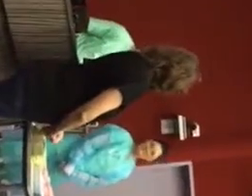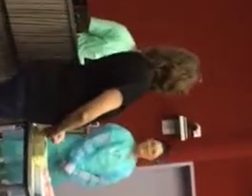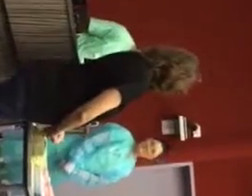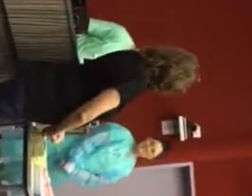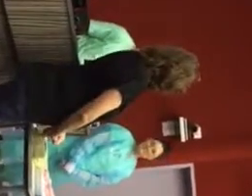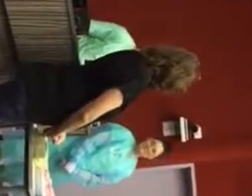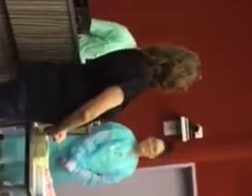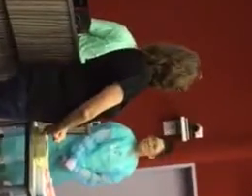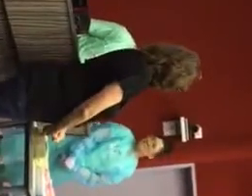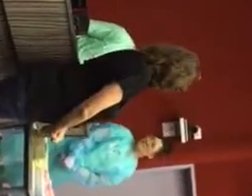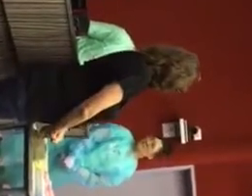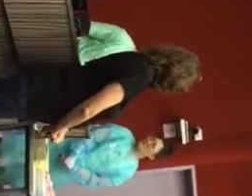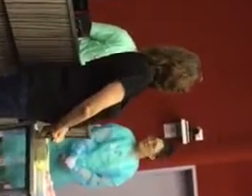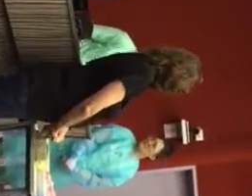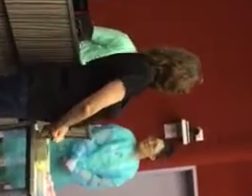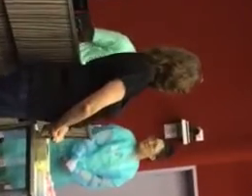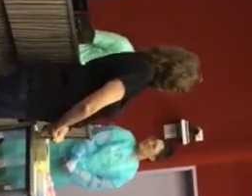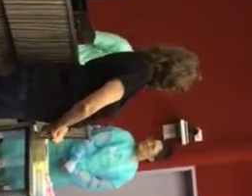allergy to the toothpaste.